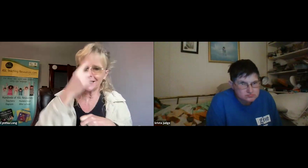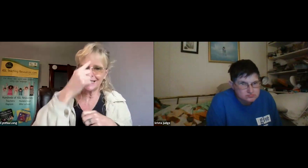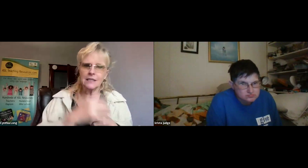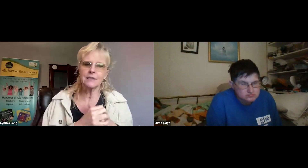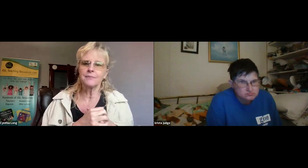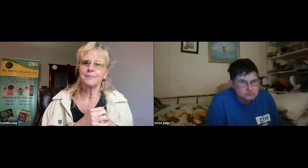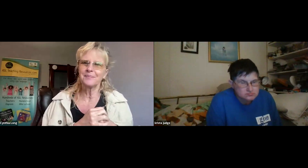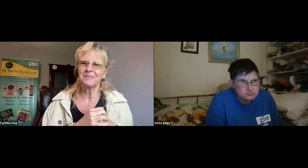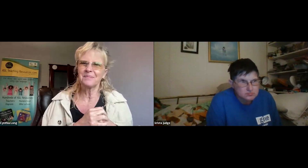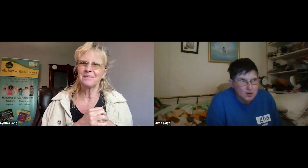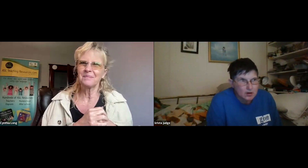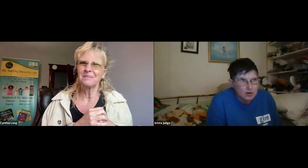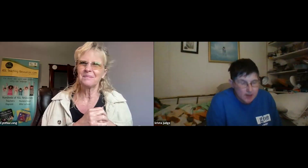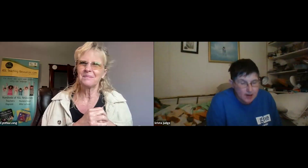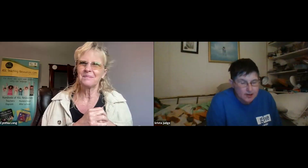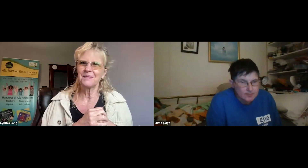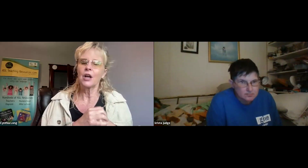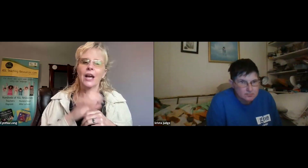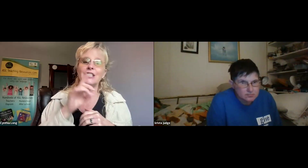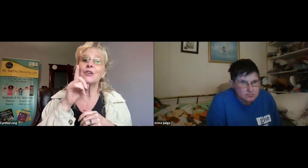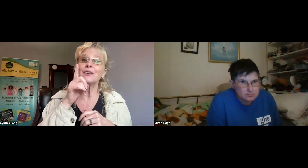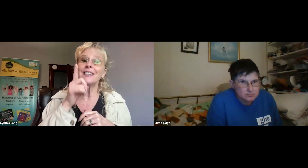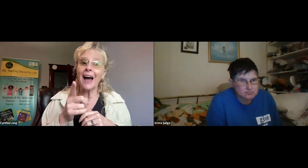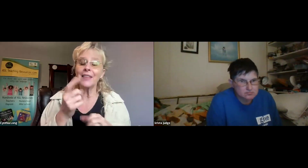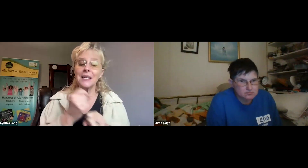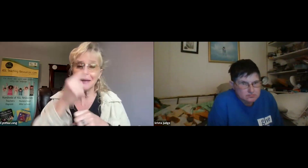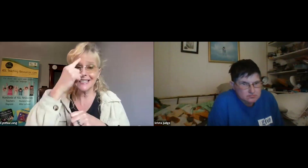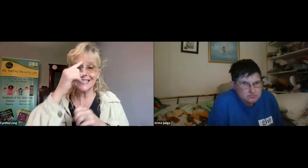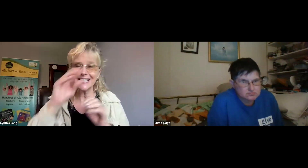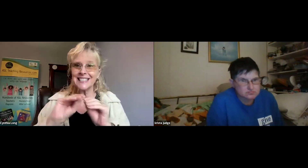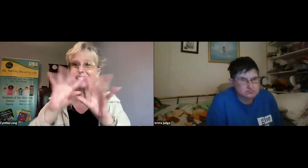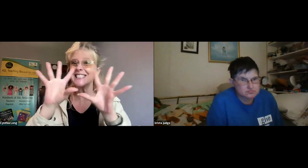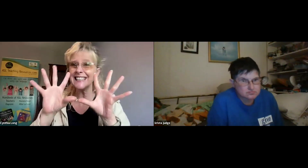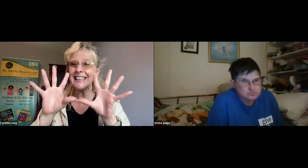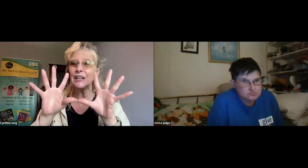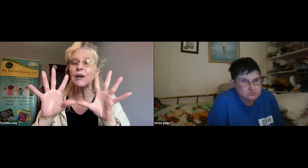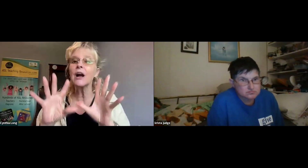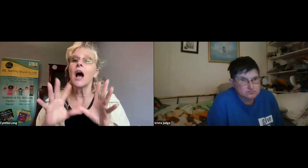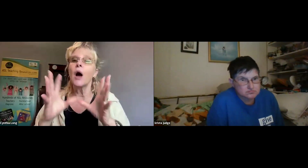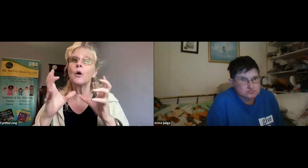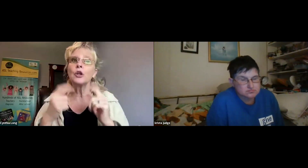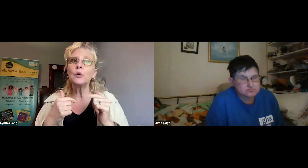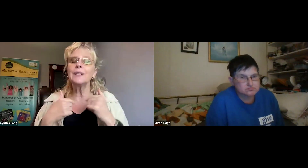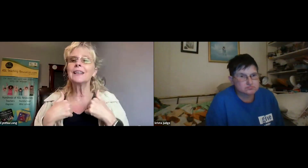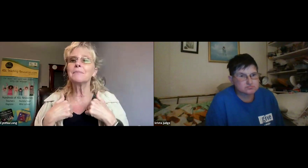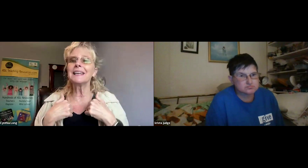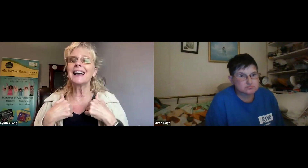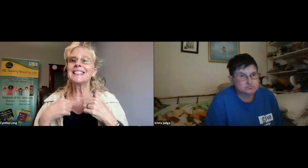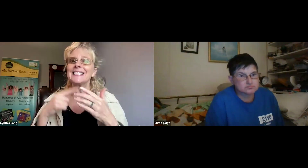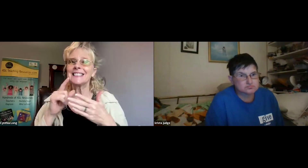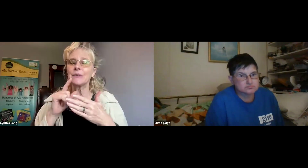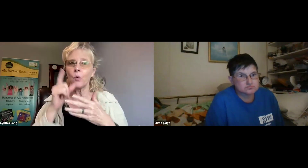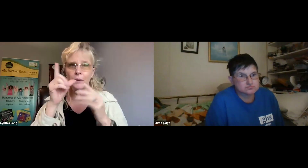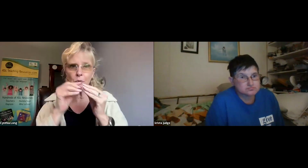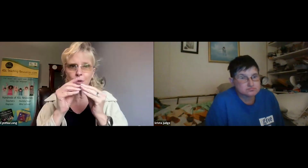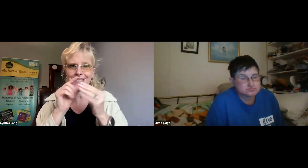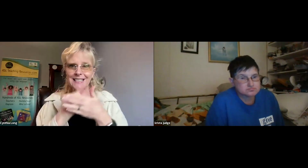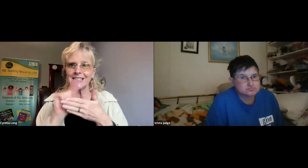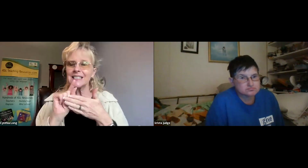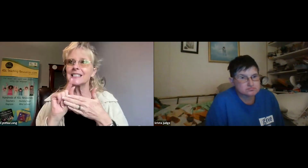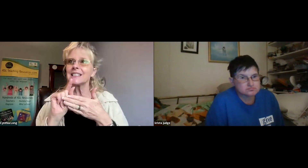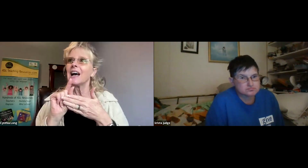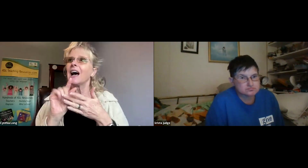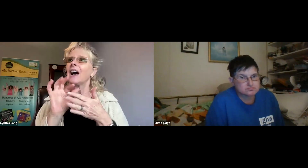that. Does that make sense? Yes. Okay, so now that it makes sense and it's clear, I want you to give me one